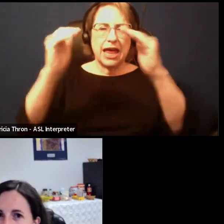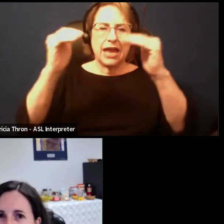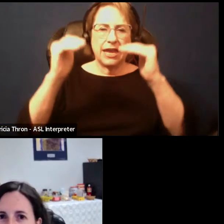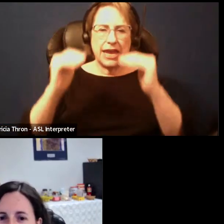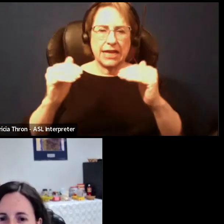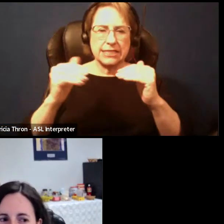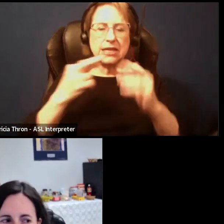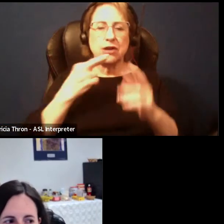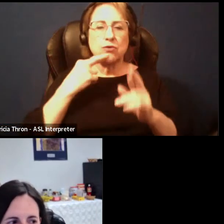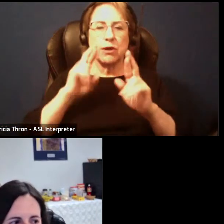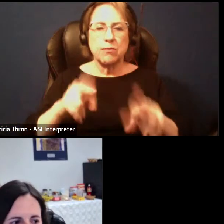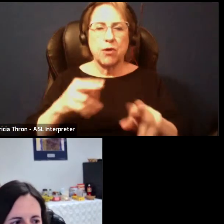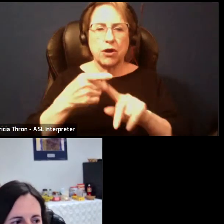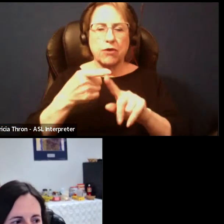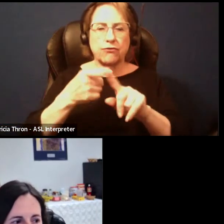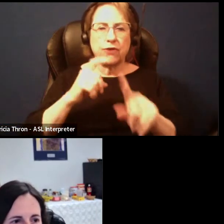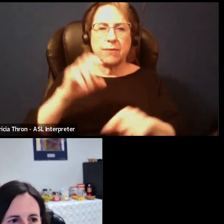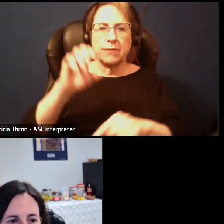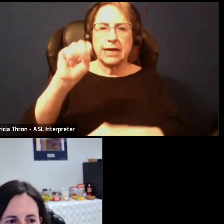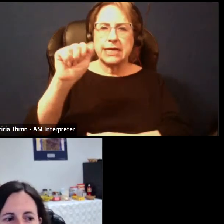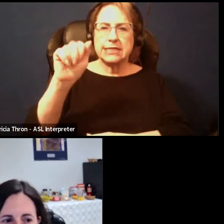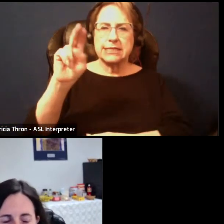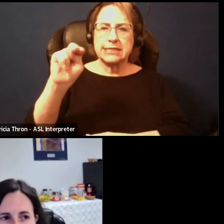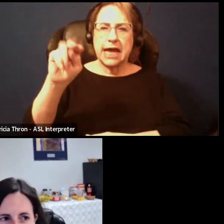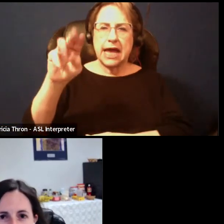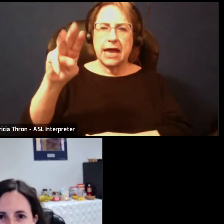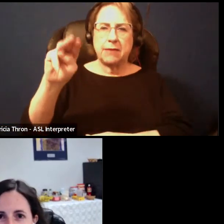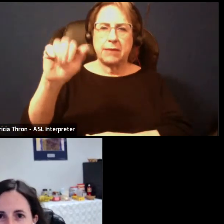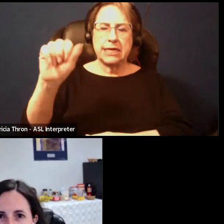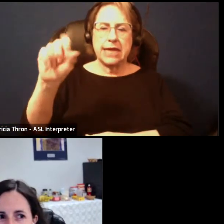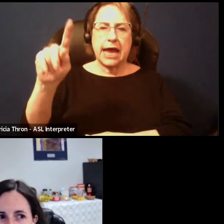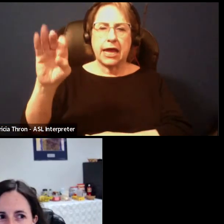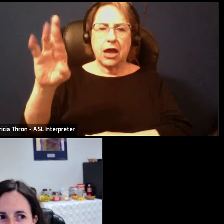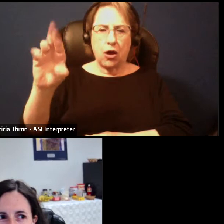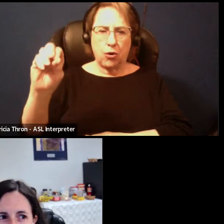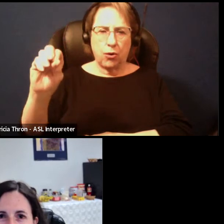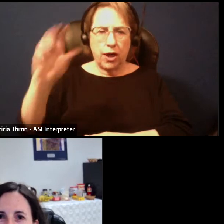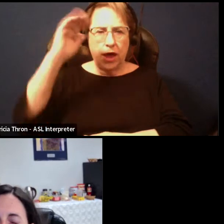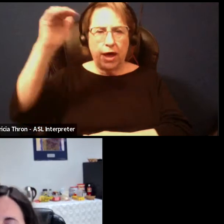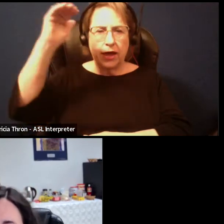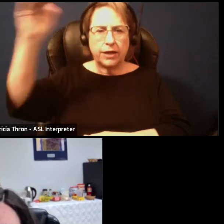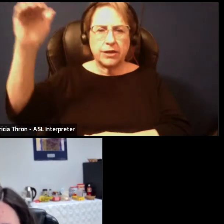report of the San Mateo Adult School Teachers Association. Allison. Hi, Allison.